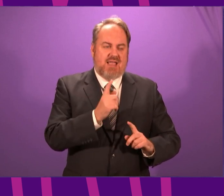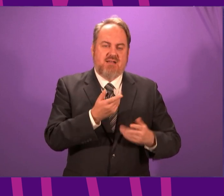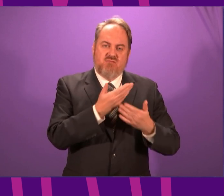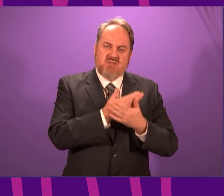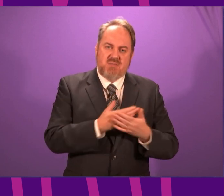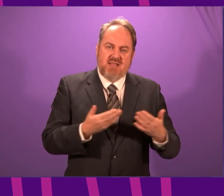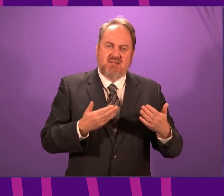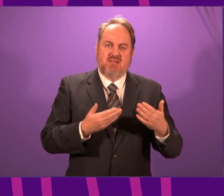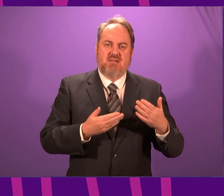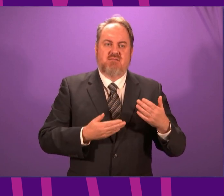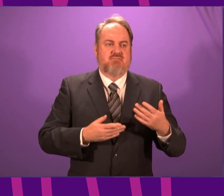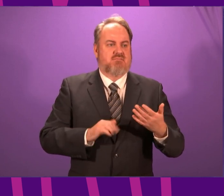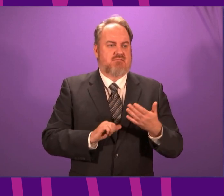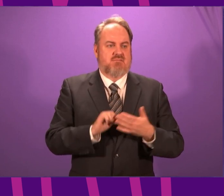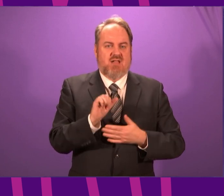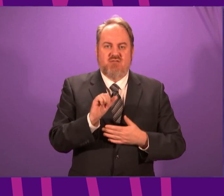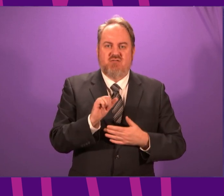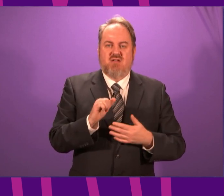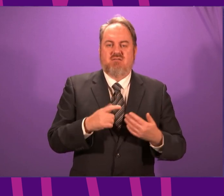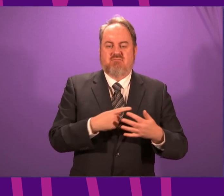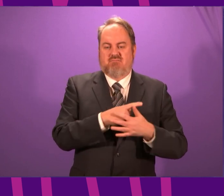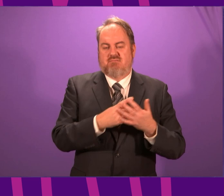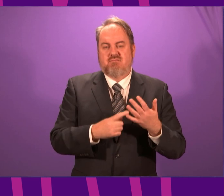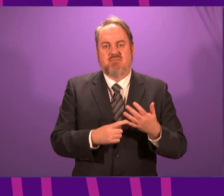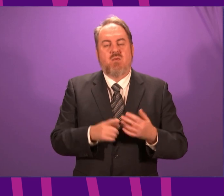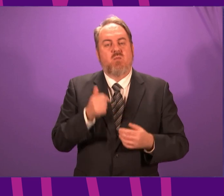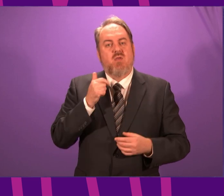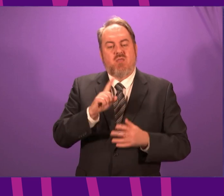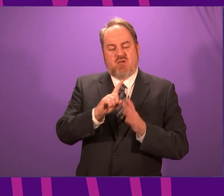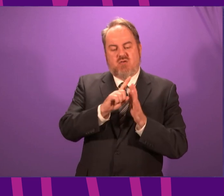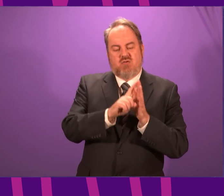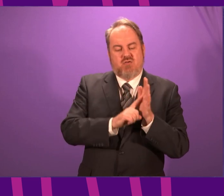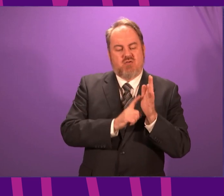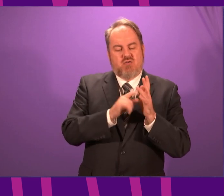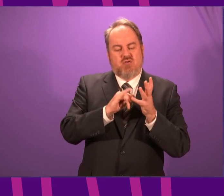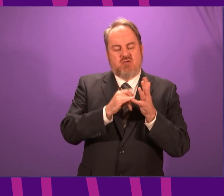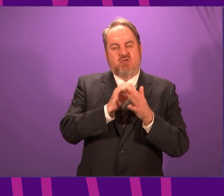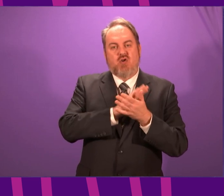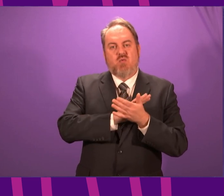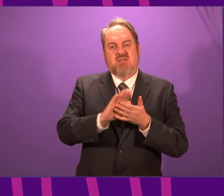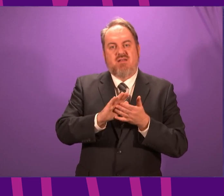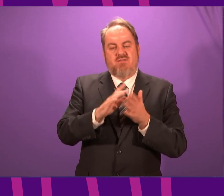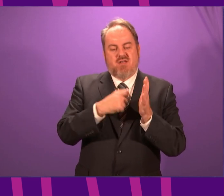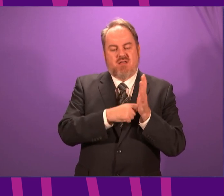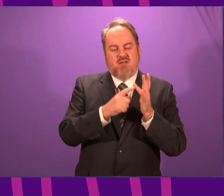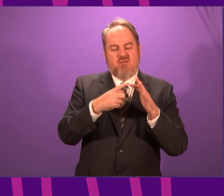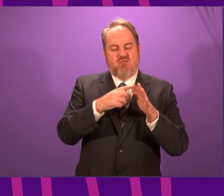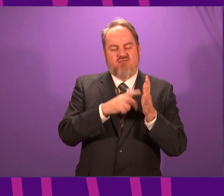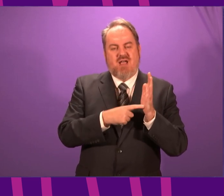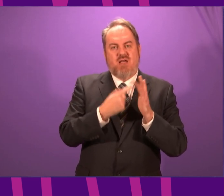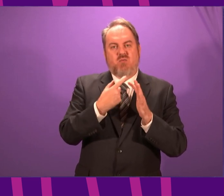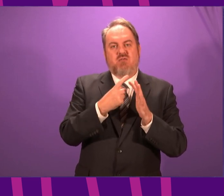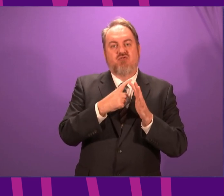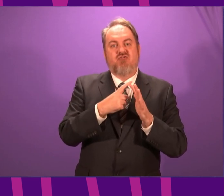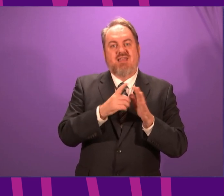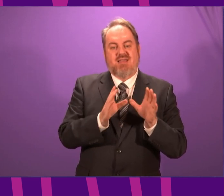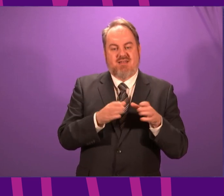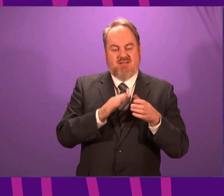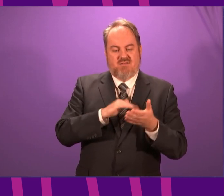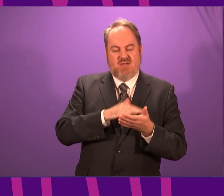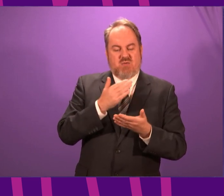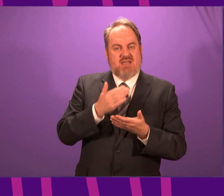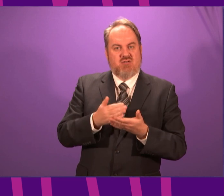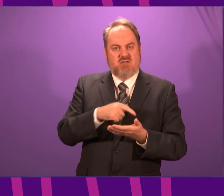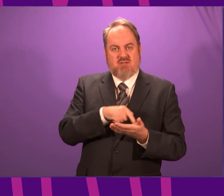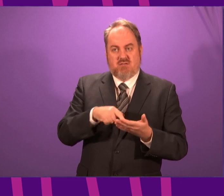pointed out in its latest Poverty in Scotland report that thousands of families have never accessed the social security system before will now be seeking